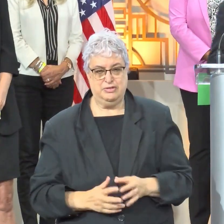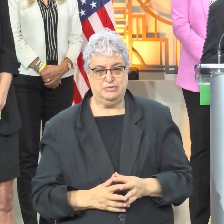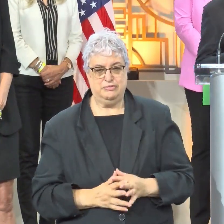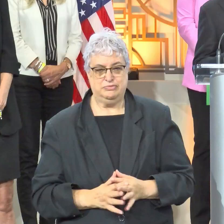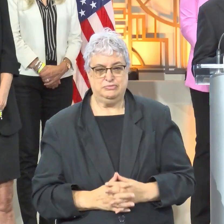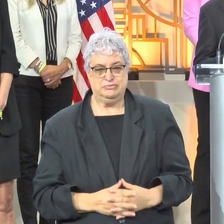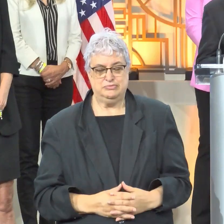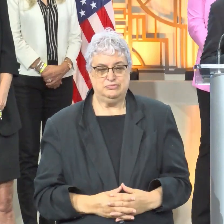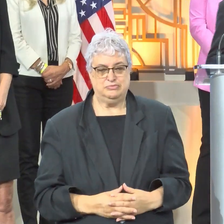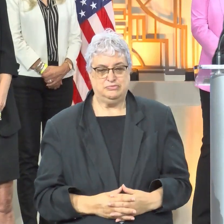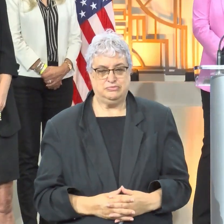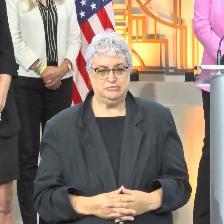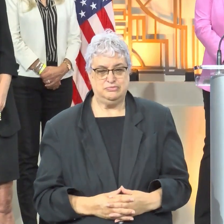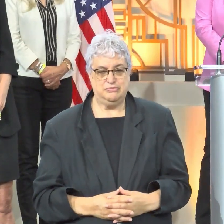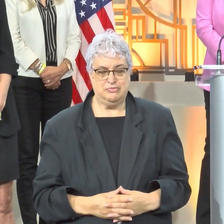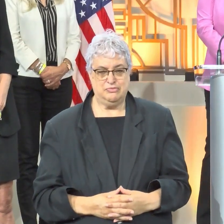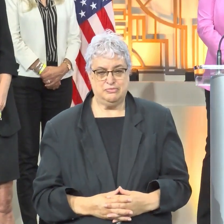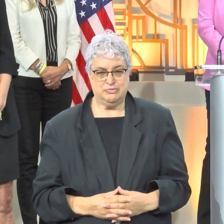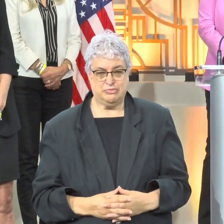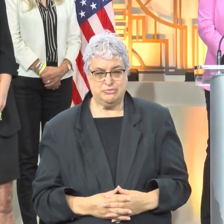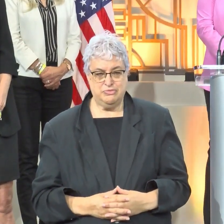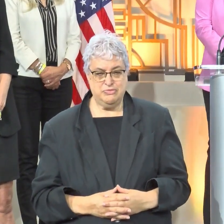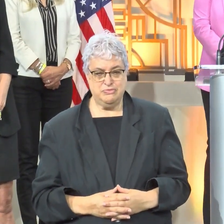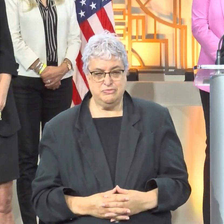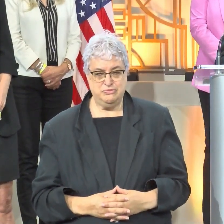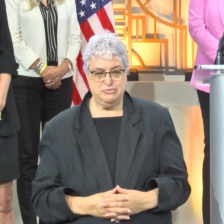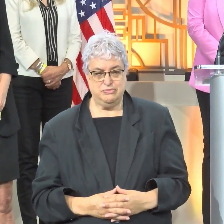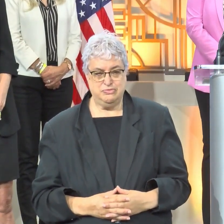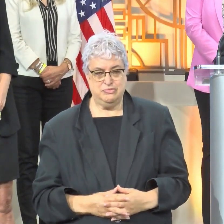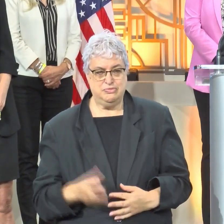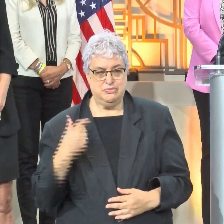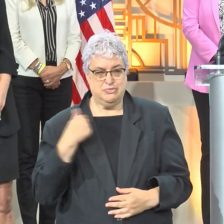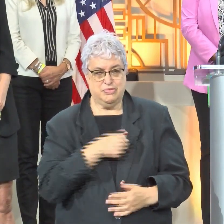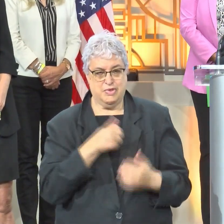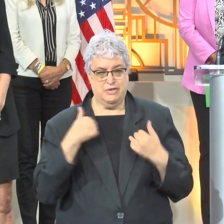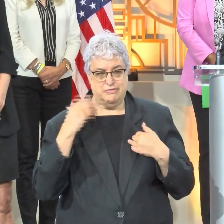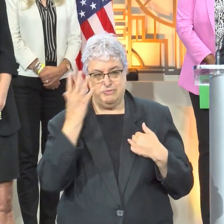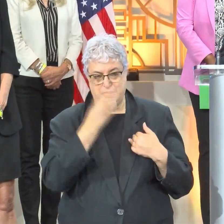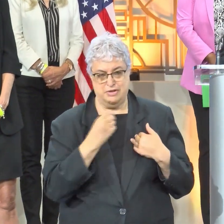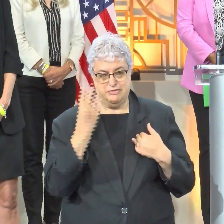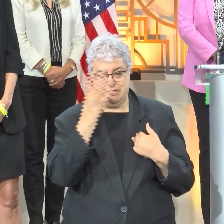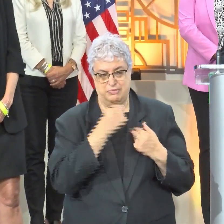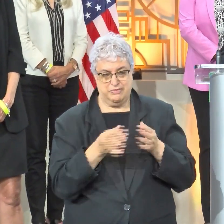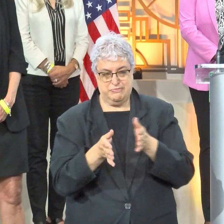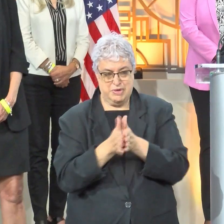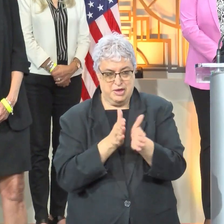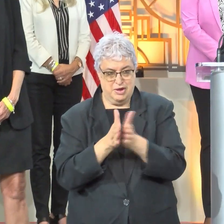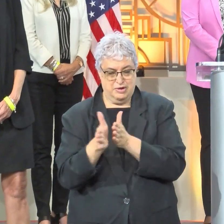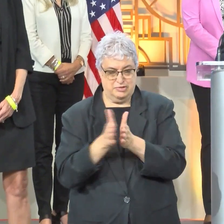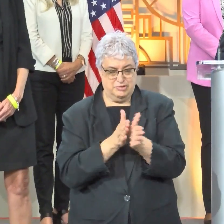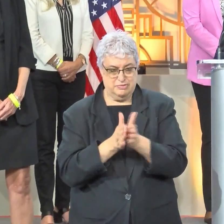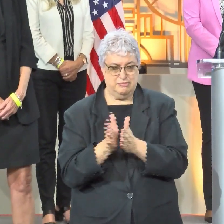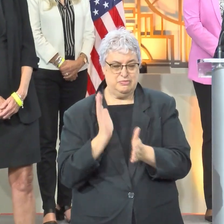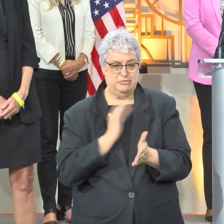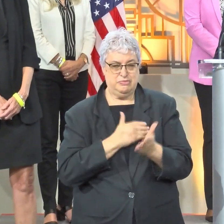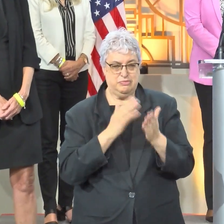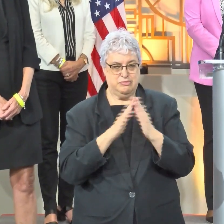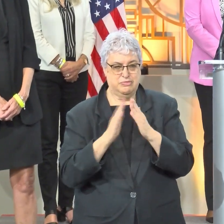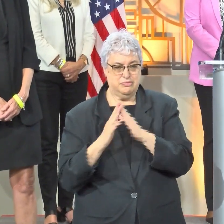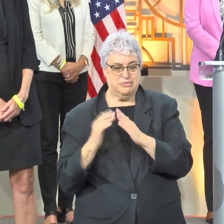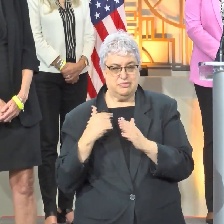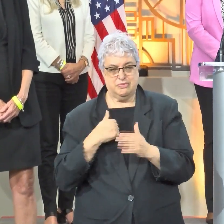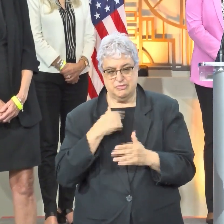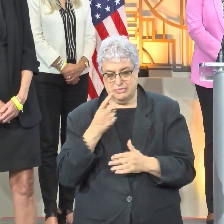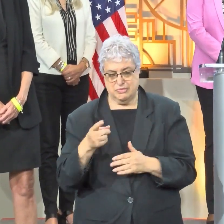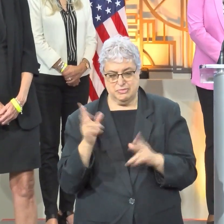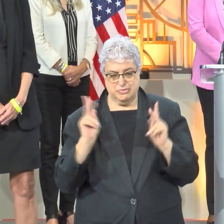Thanks, Carolyn. And also, we know we have some beautiful, beautiful parks in our city. And I certainly want to acknowledge all of